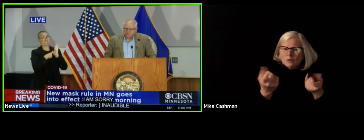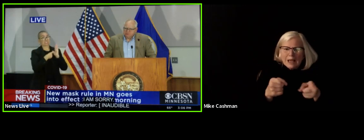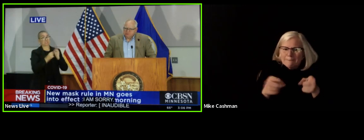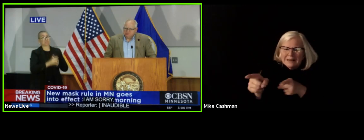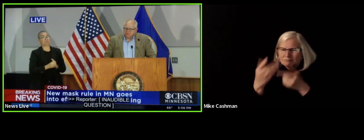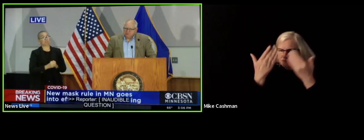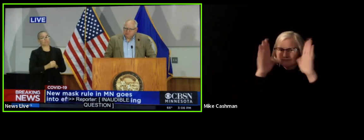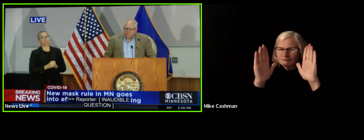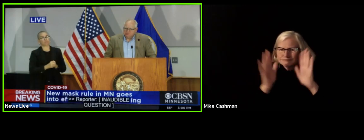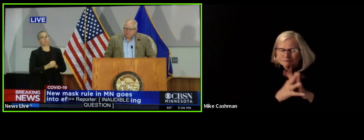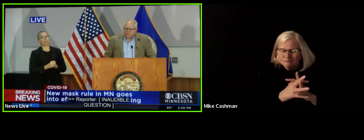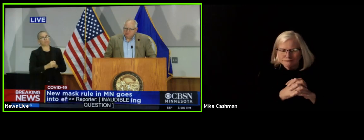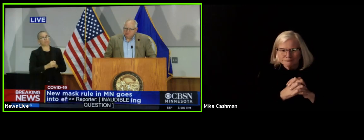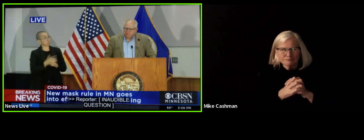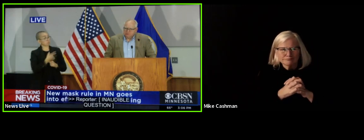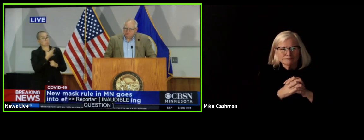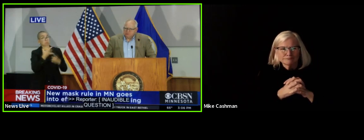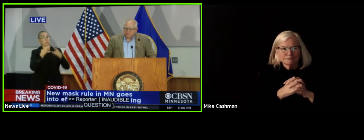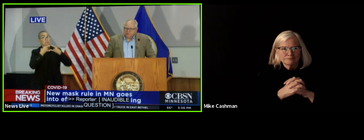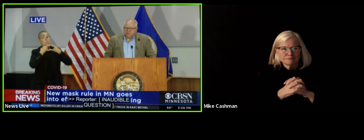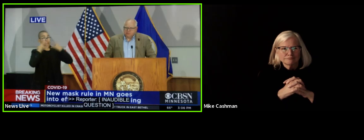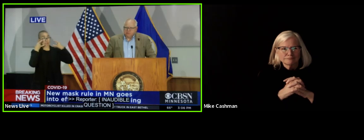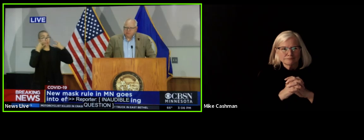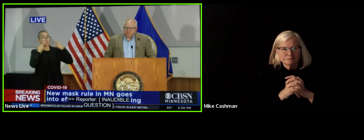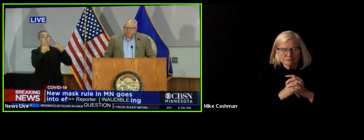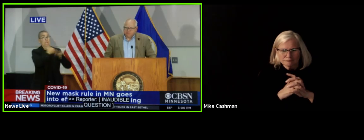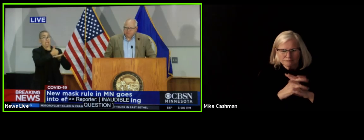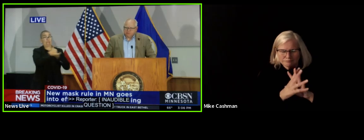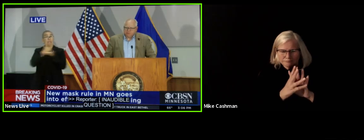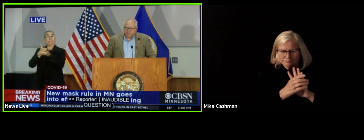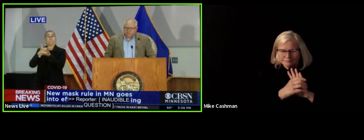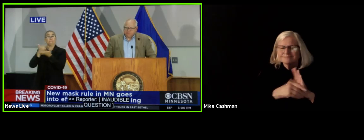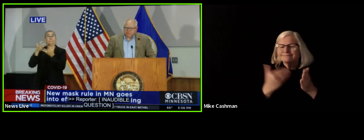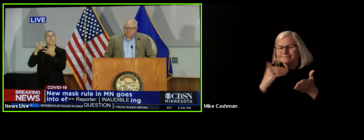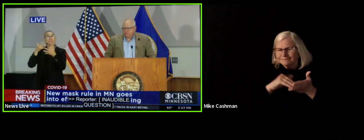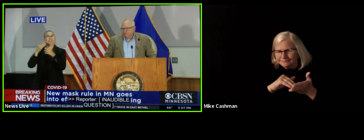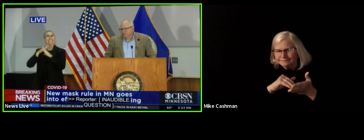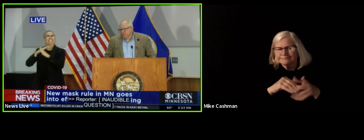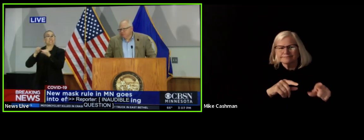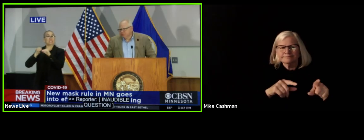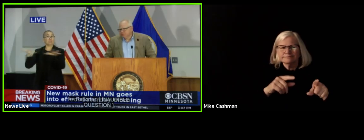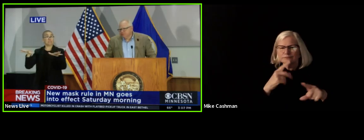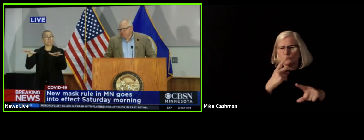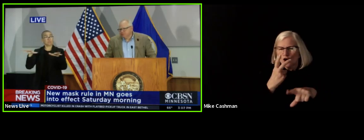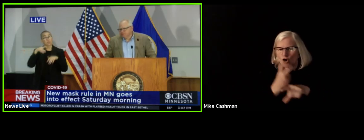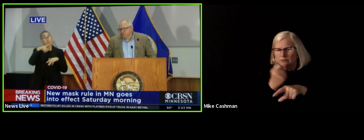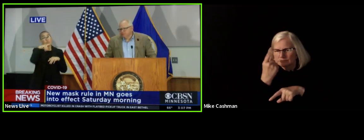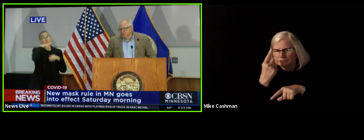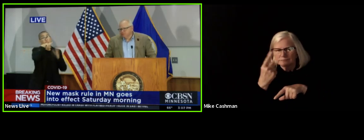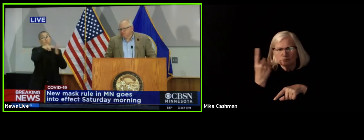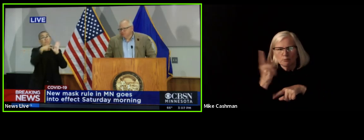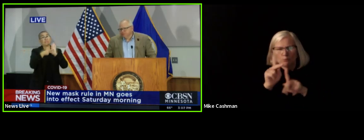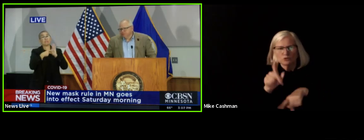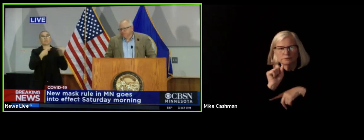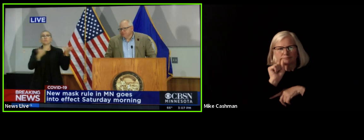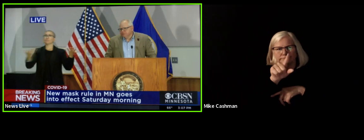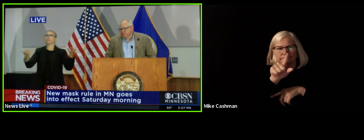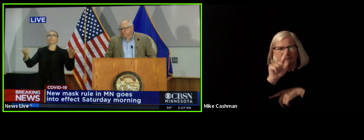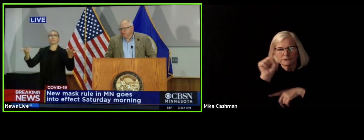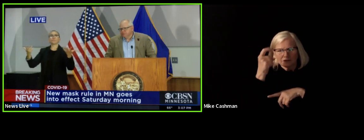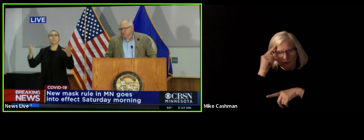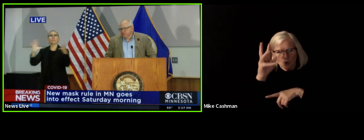didn't mask do help the spread? Are you hoping to gateway to bring solutions